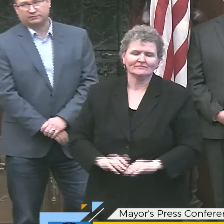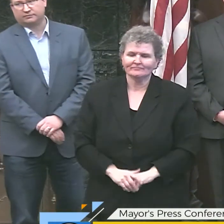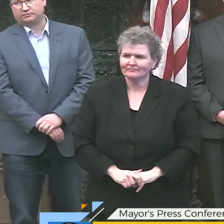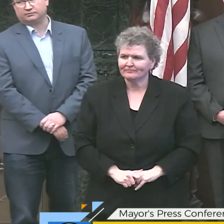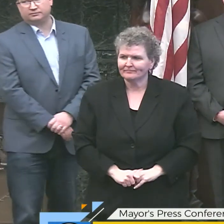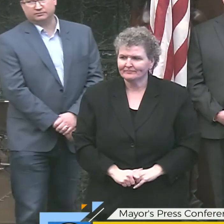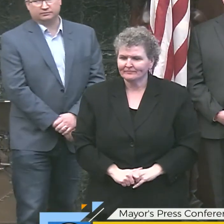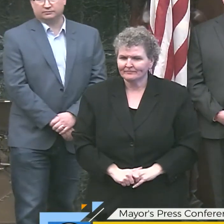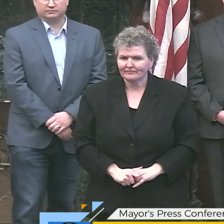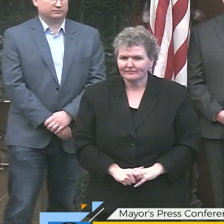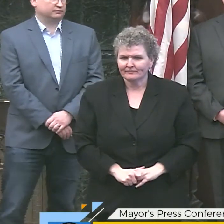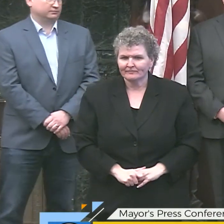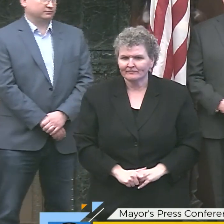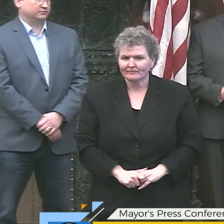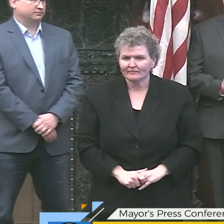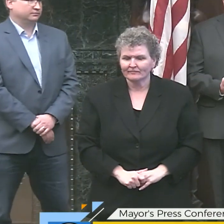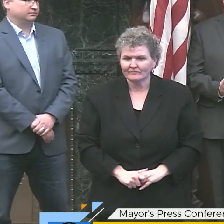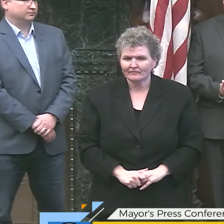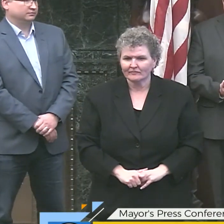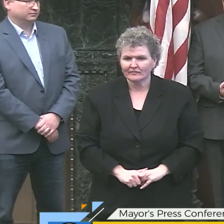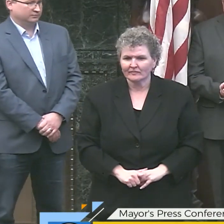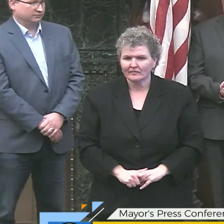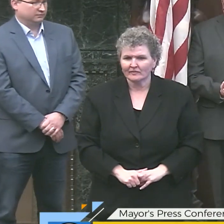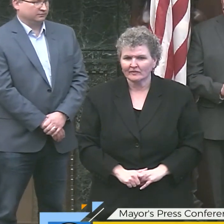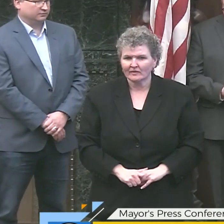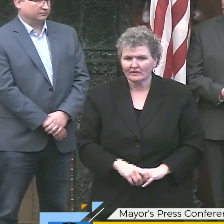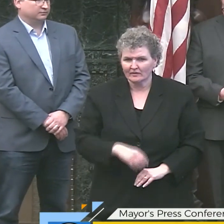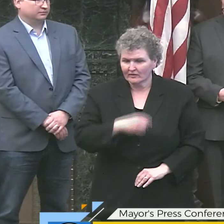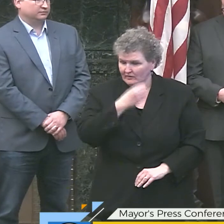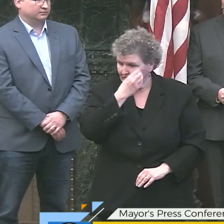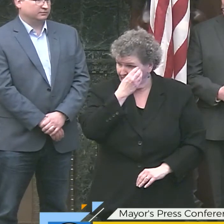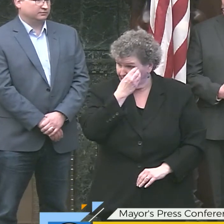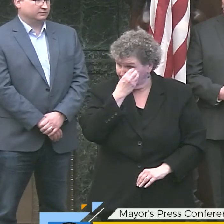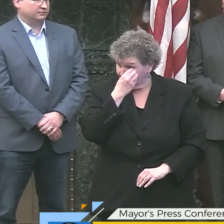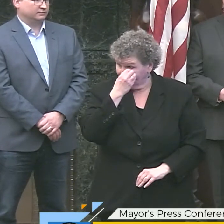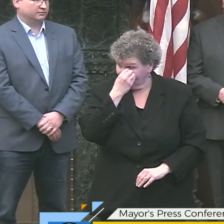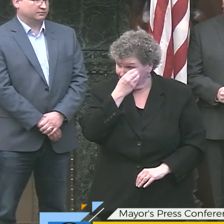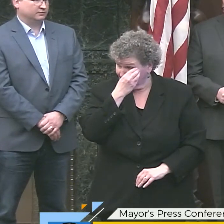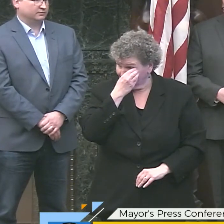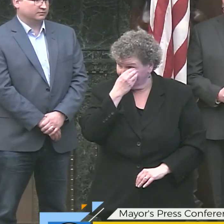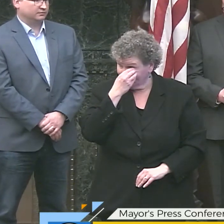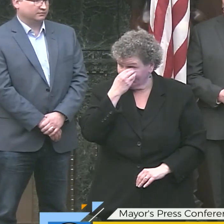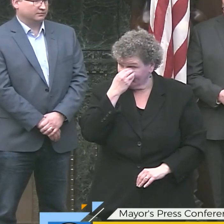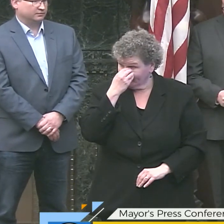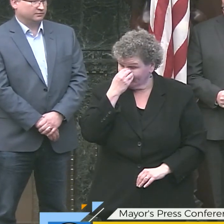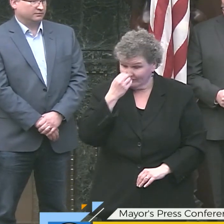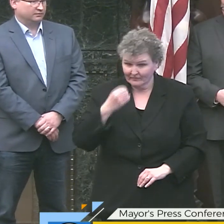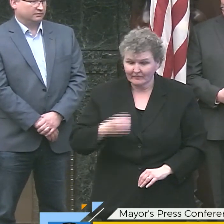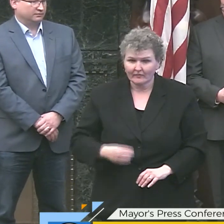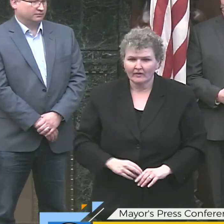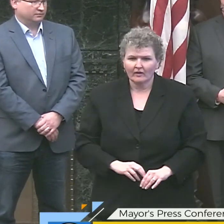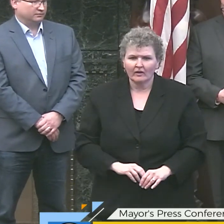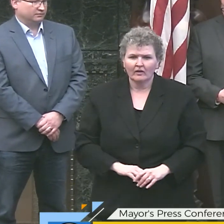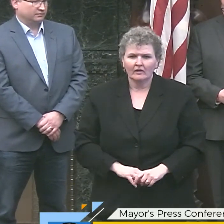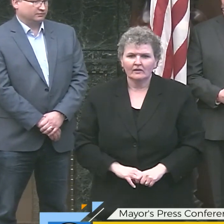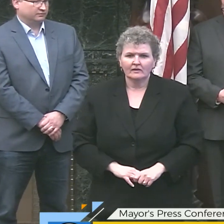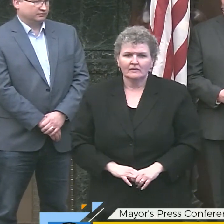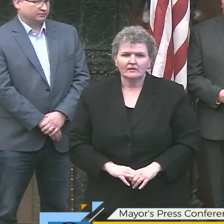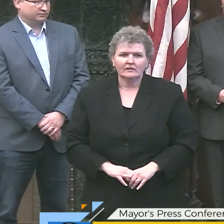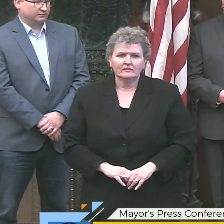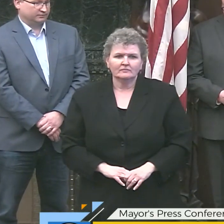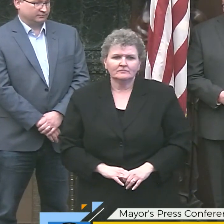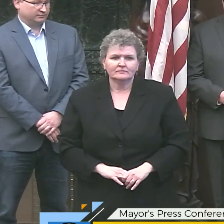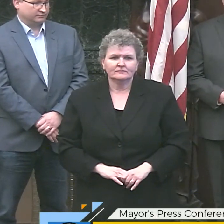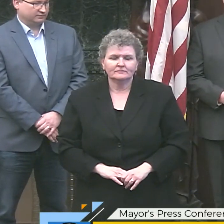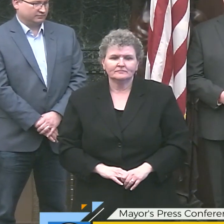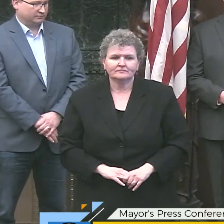Reconocemos que existen retos para poder lograr que las personas en el área de Kensington puedan cumplir con el distanciamiento social,